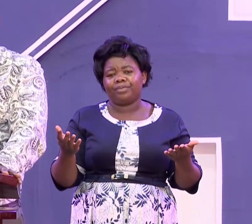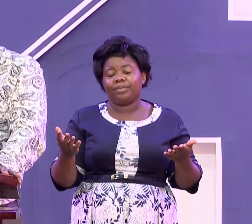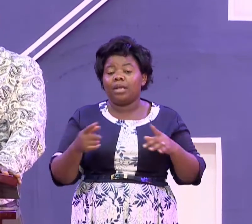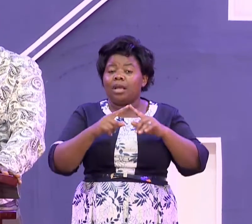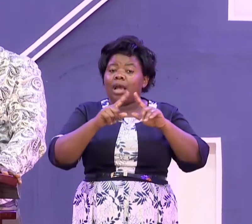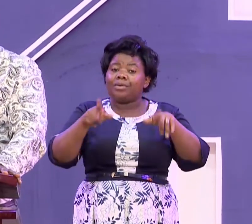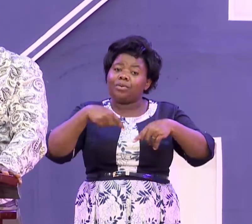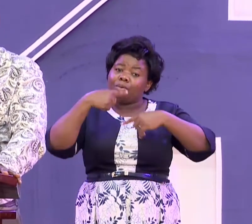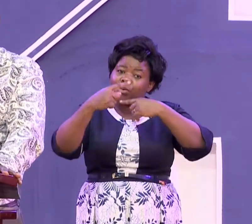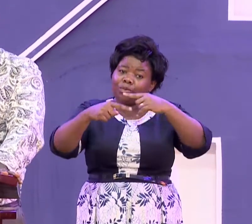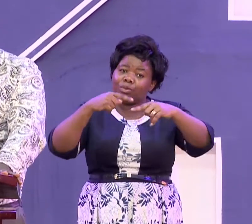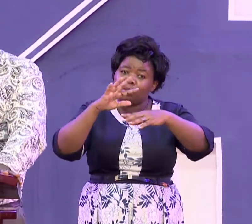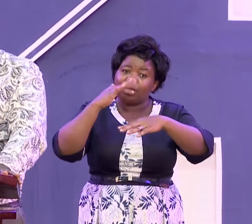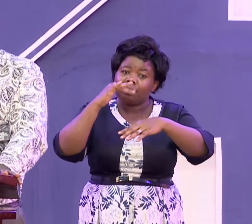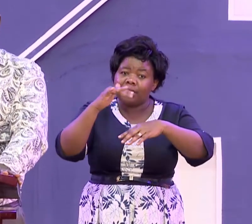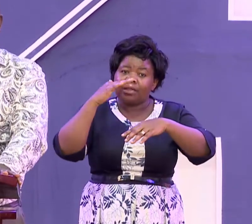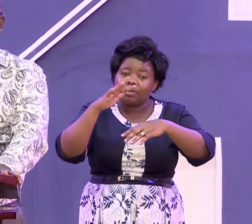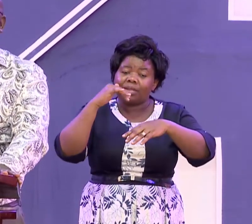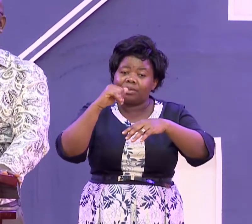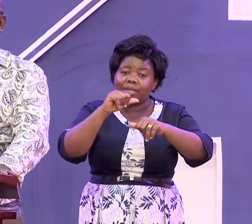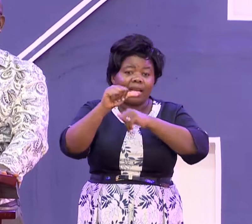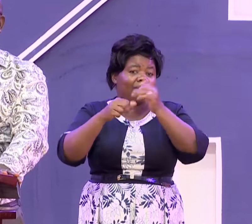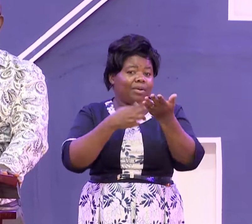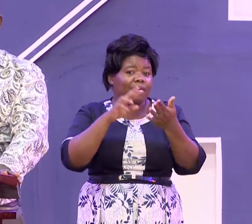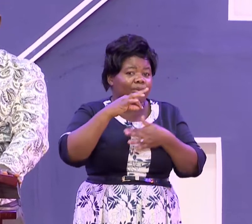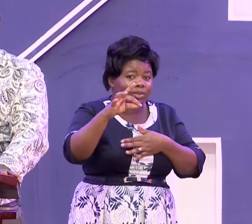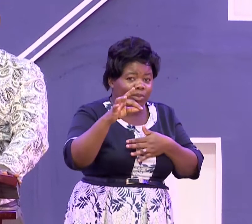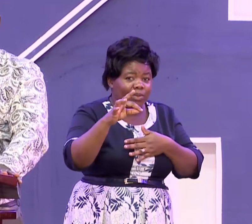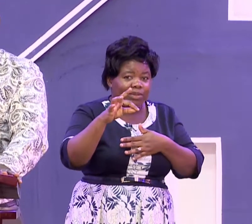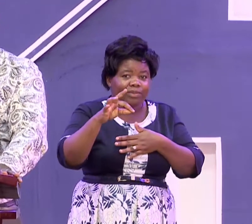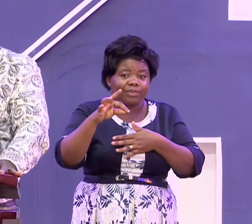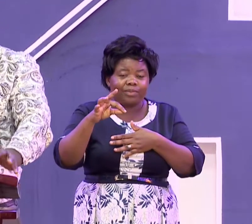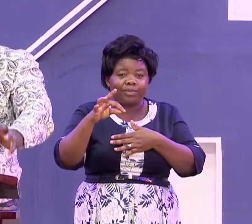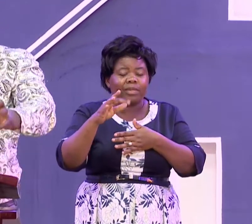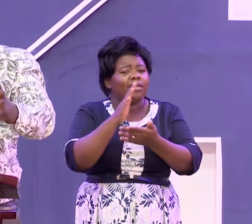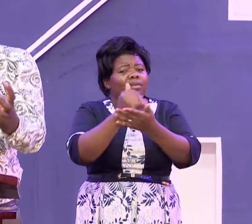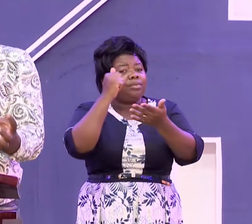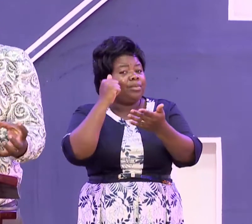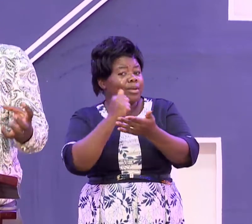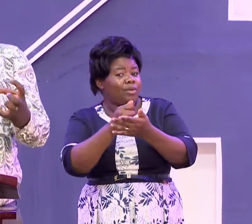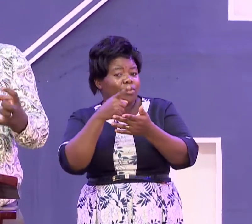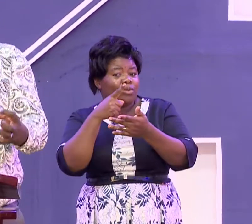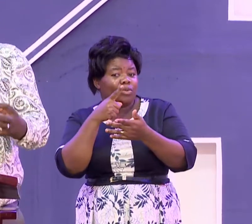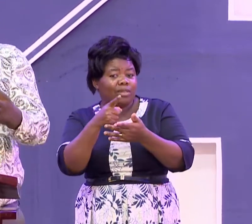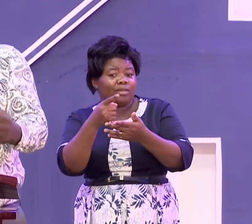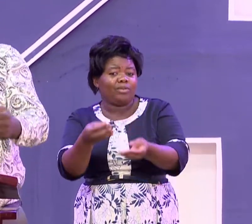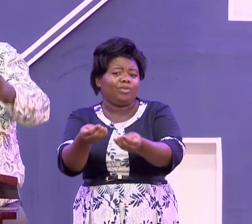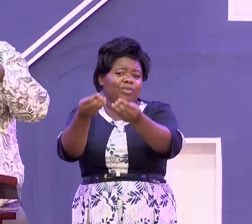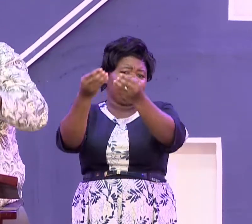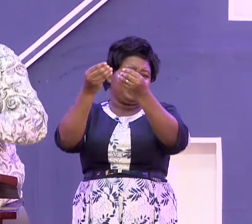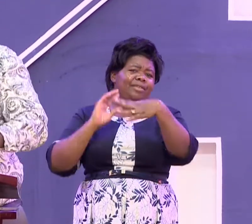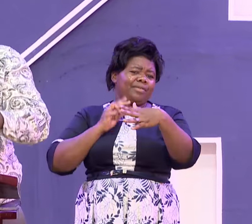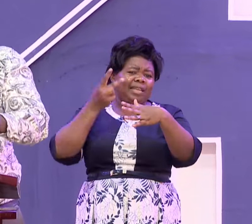Tugenda sigalanga tumwogera ku Mwoyo Mutukuvu. We are going to continue speaking about the Holy Spirit. Kubanga ye yatuweebwa okufitinga mu